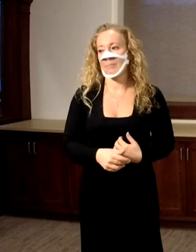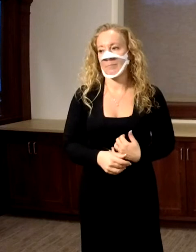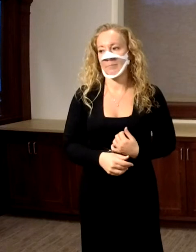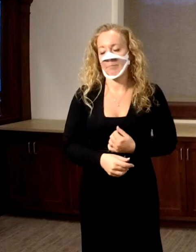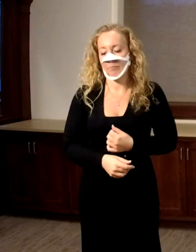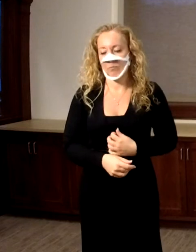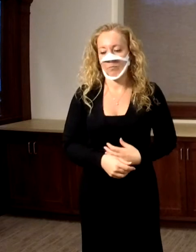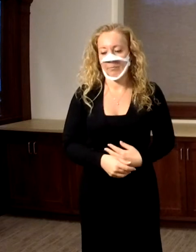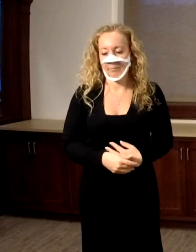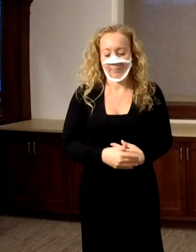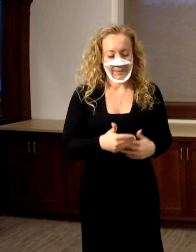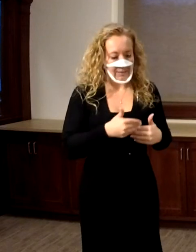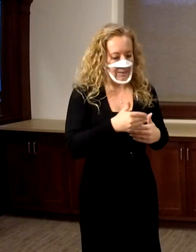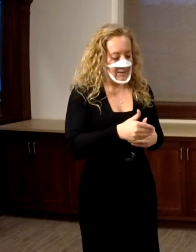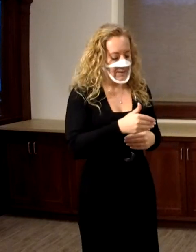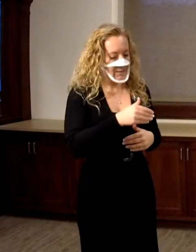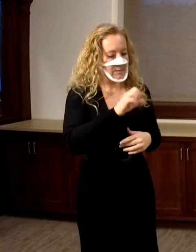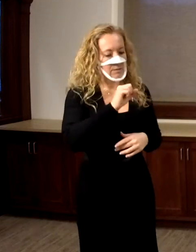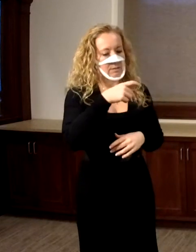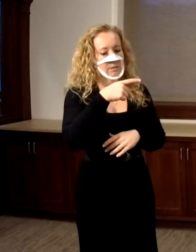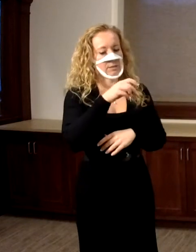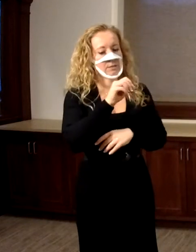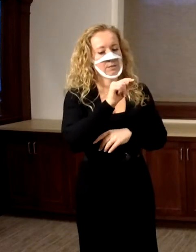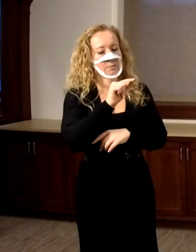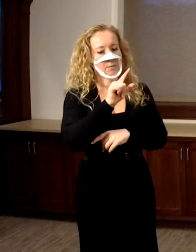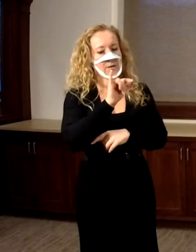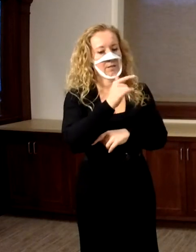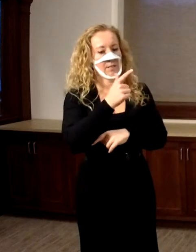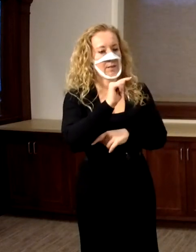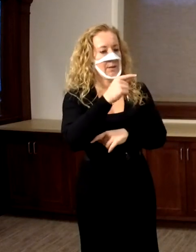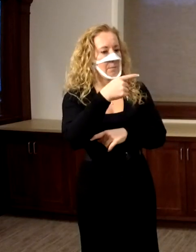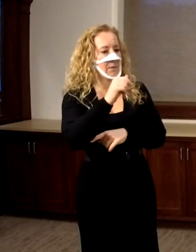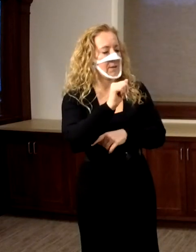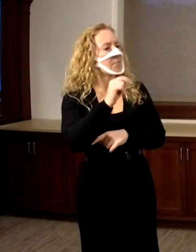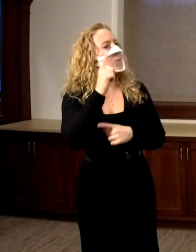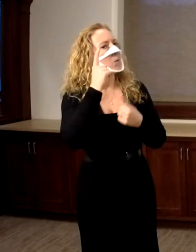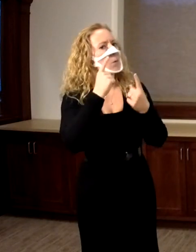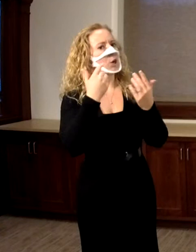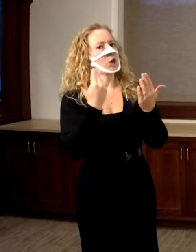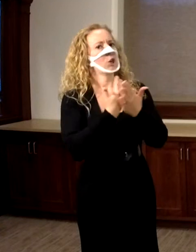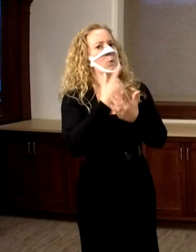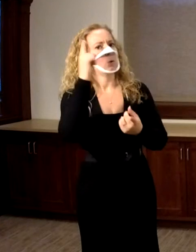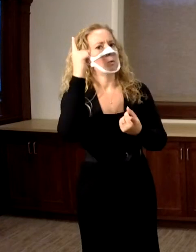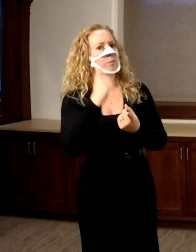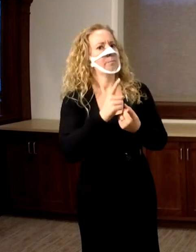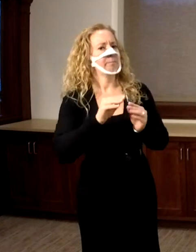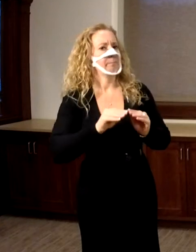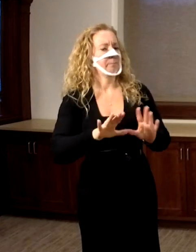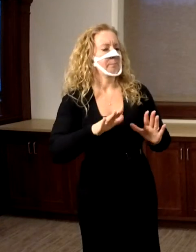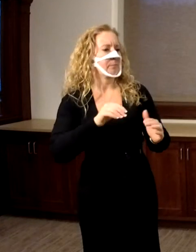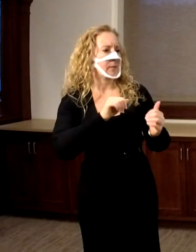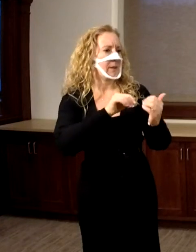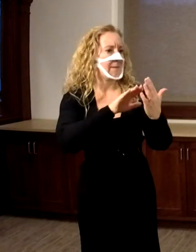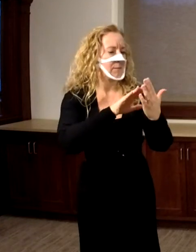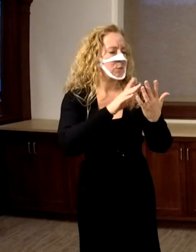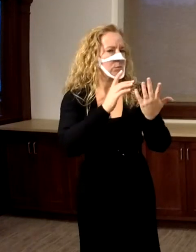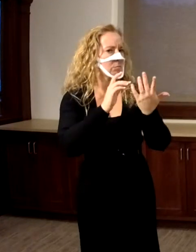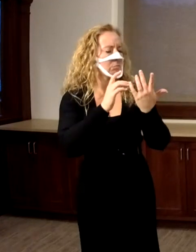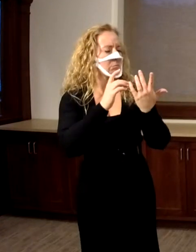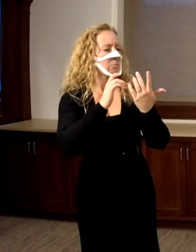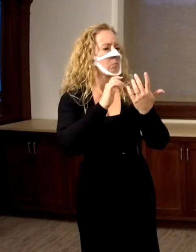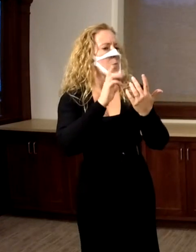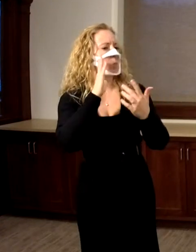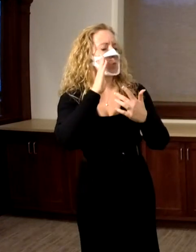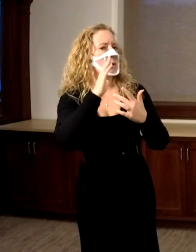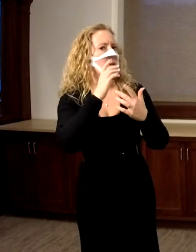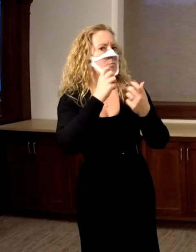This next question is from Spotlight PA. How will new mitigation efforts be enforced? Has the state communicated with the county on what type